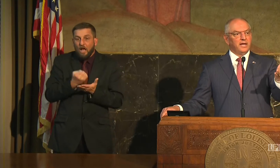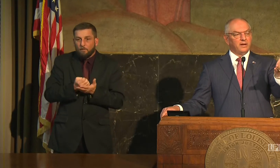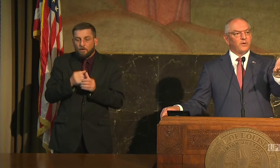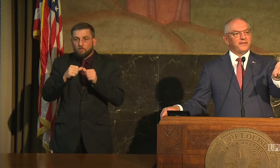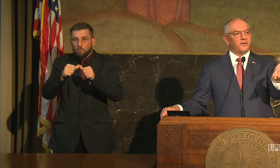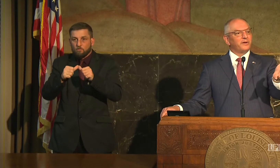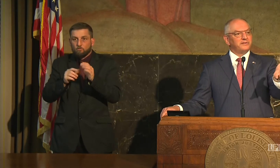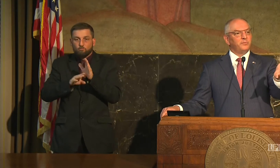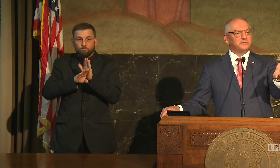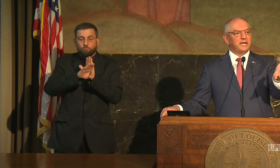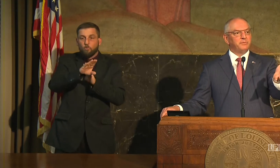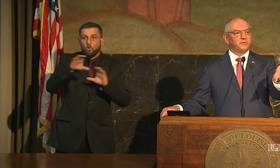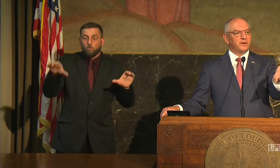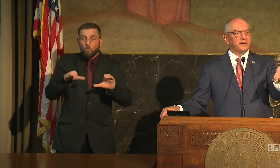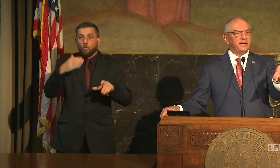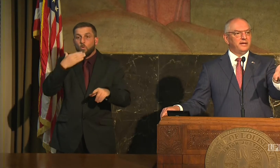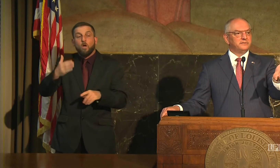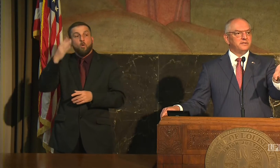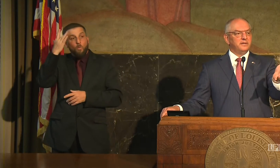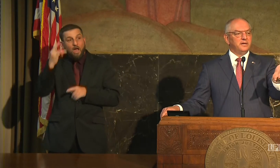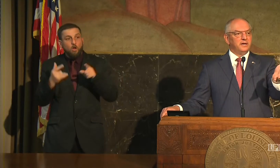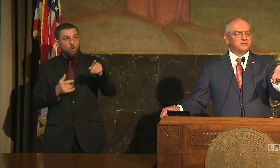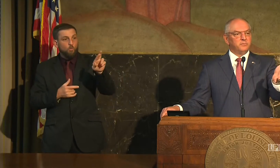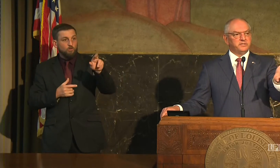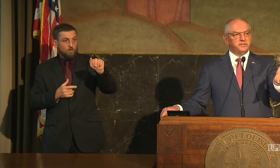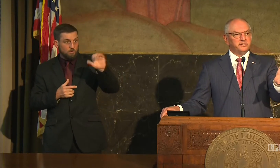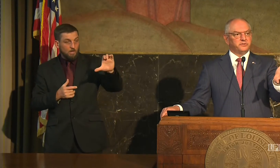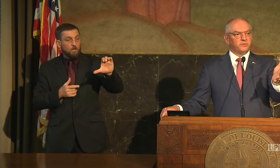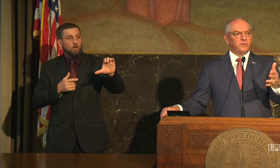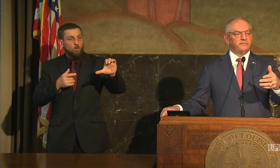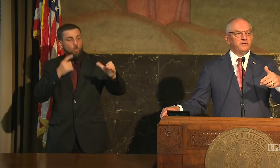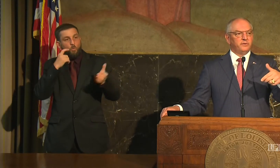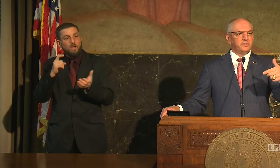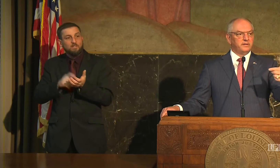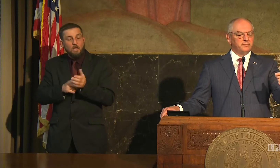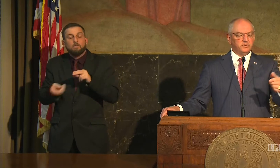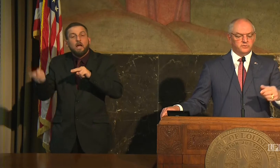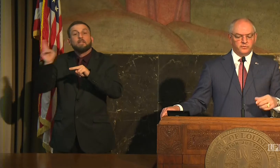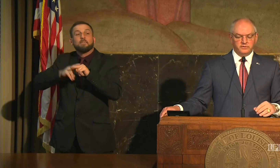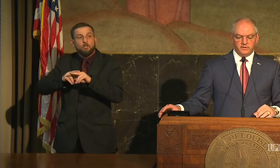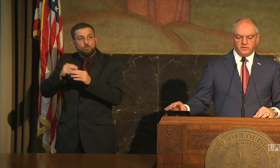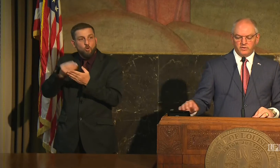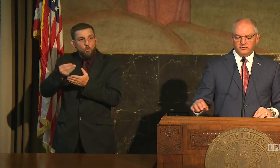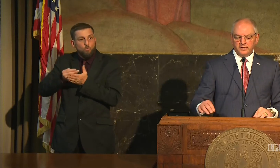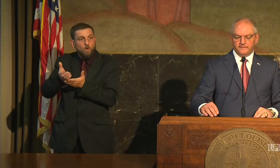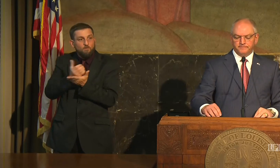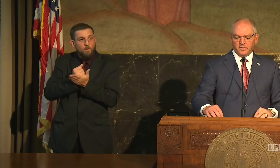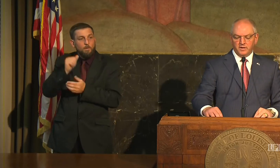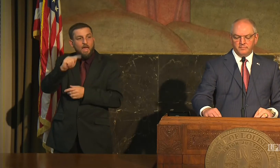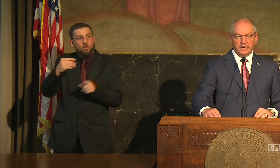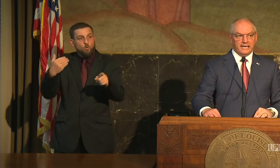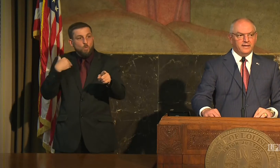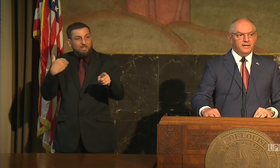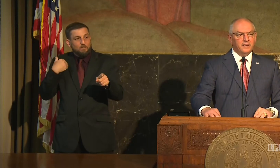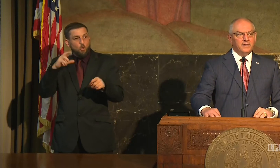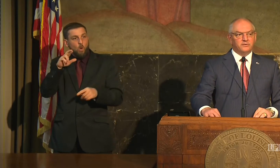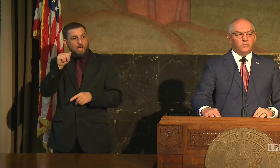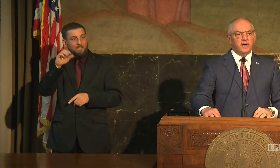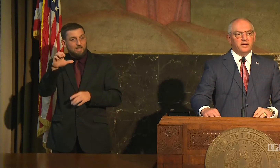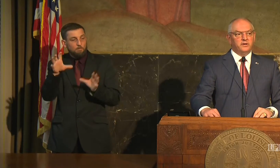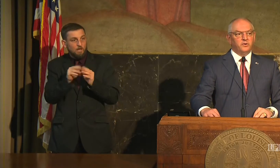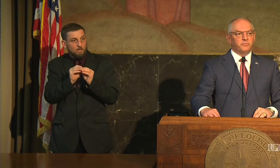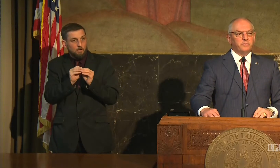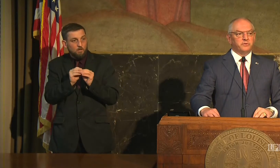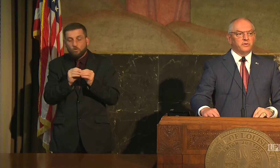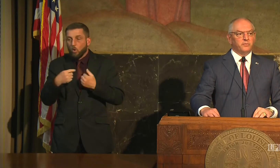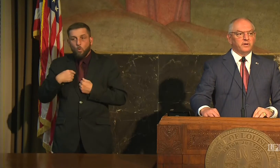currently, and why the REC was able to recognize so much additional revenue at the most recent REC meeting. So